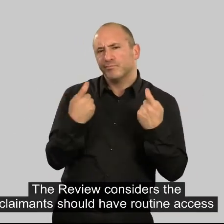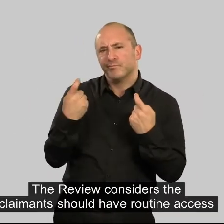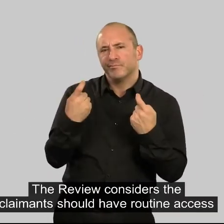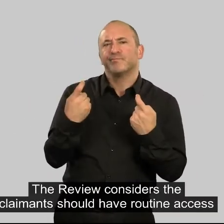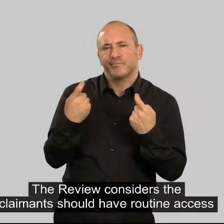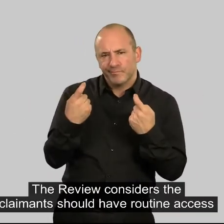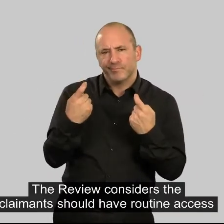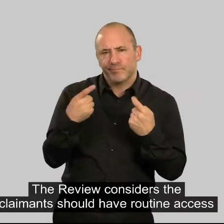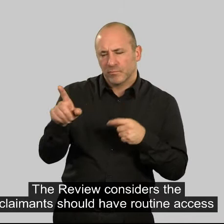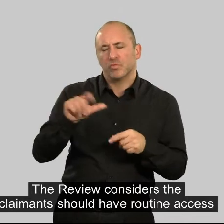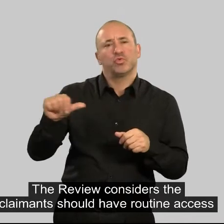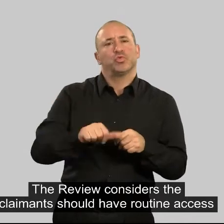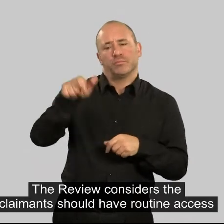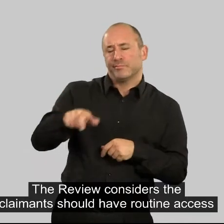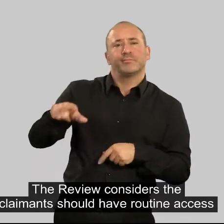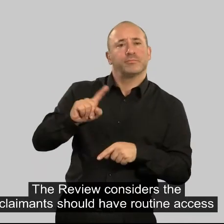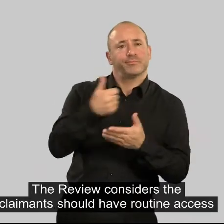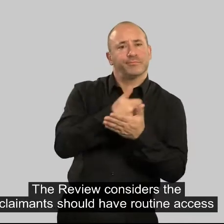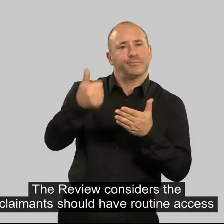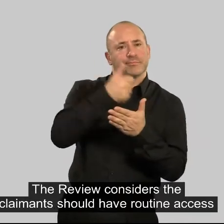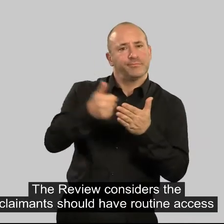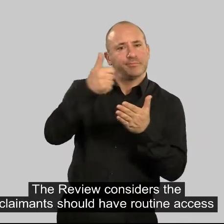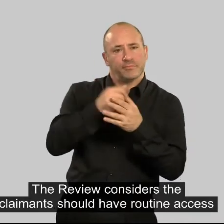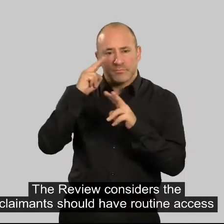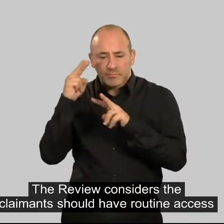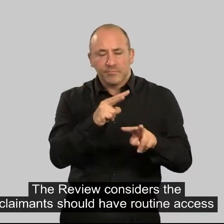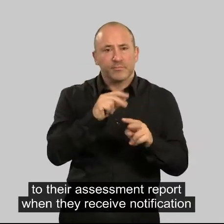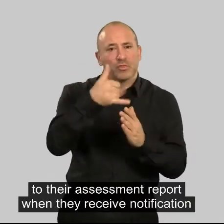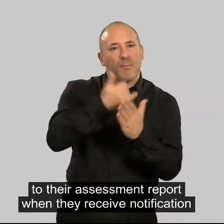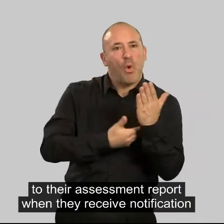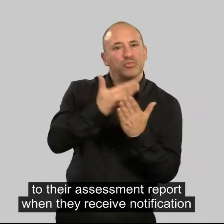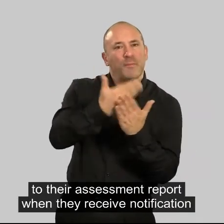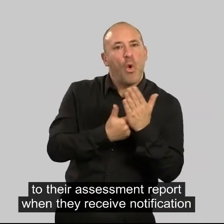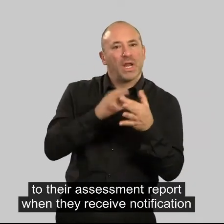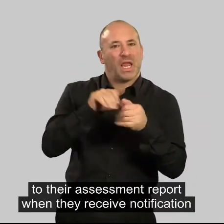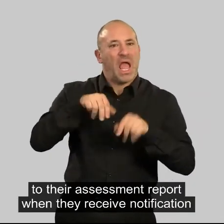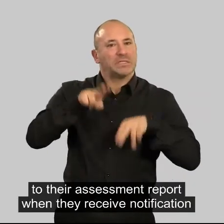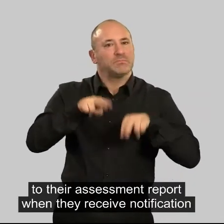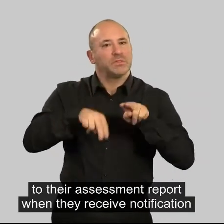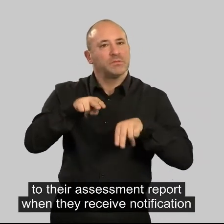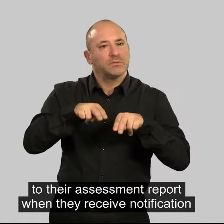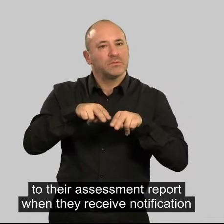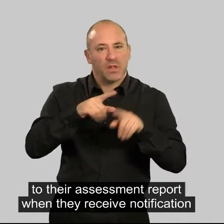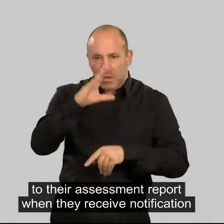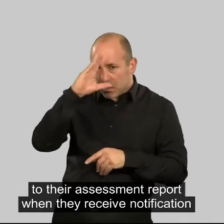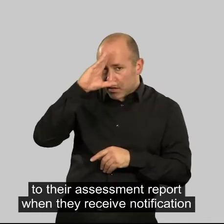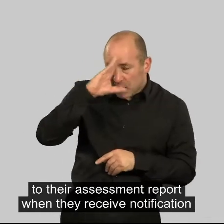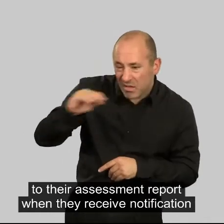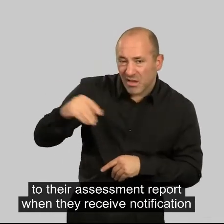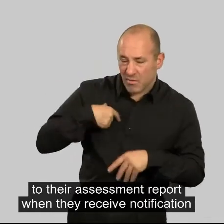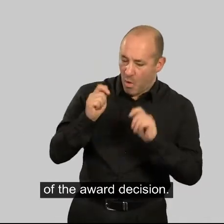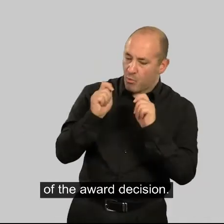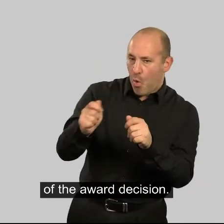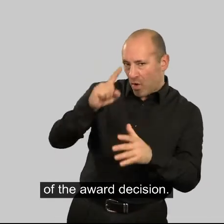The review considers the claimants should have routine access to their assessment report when they receive notification of